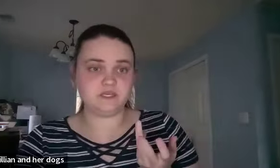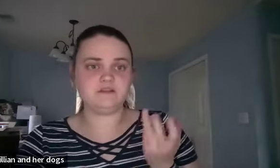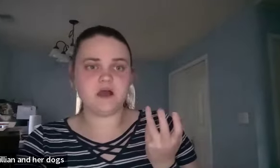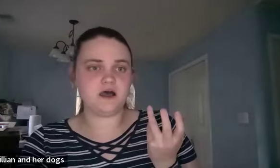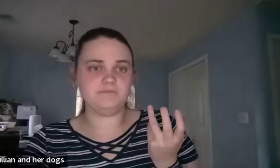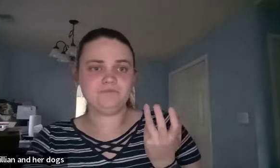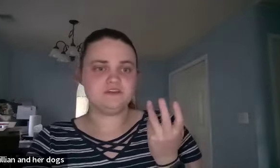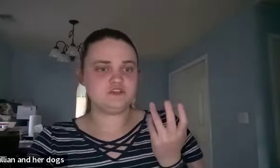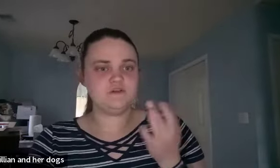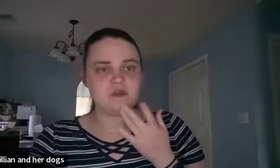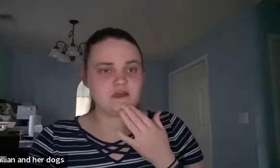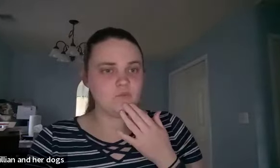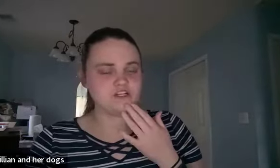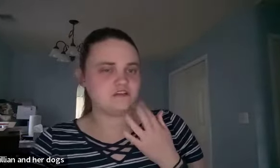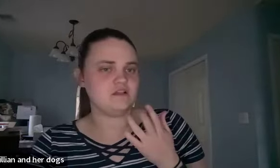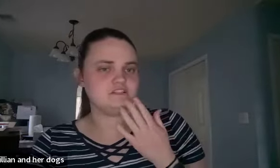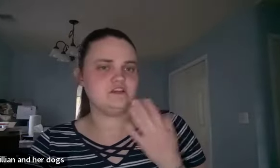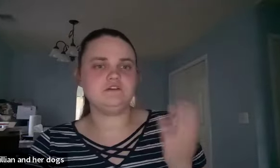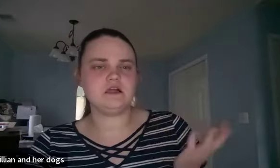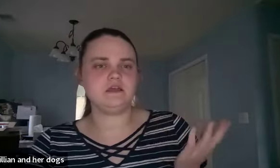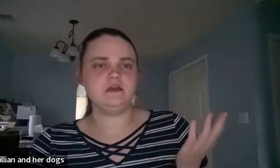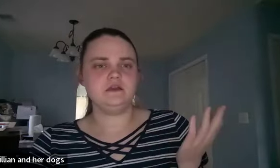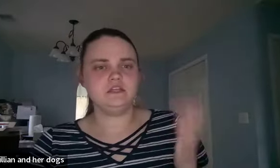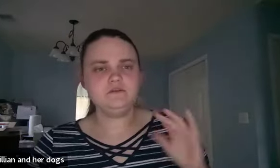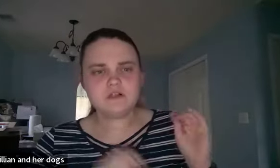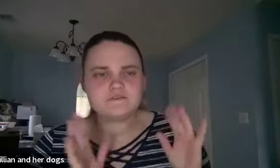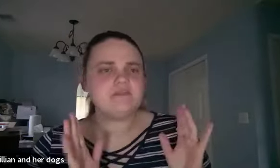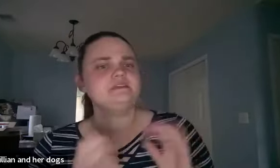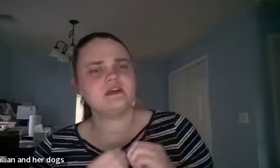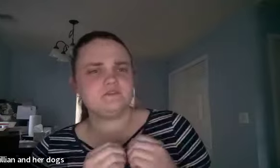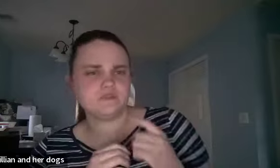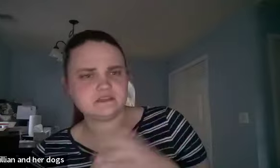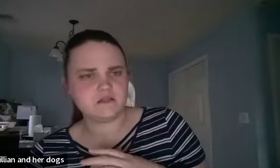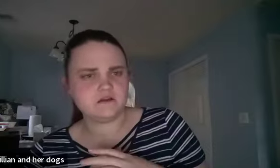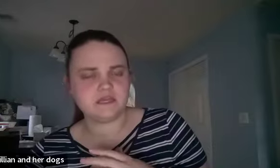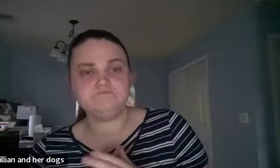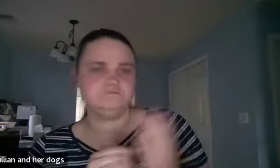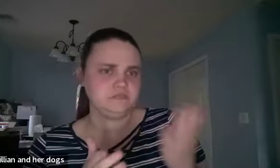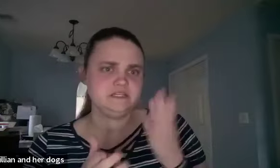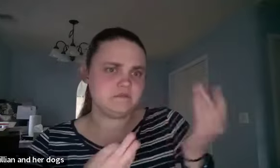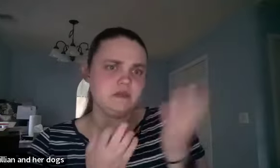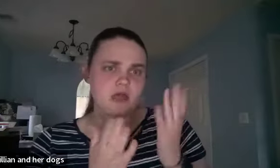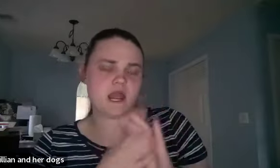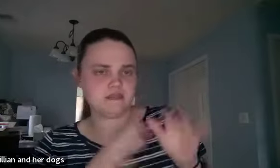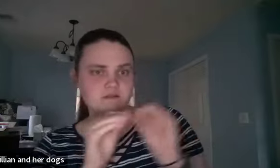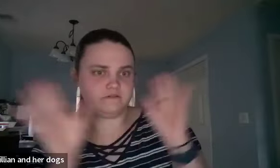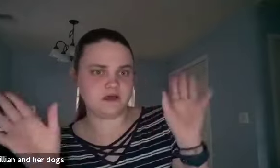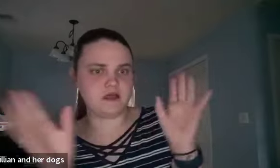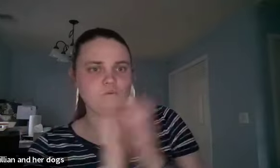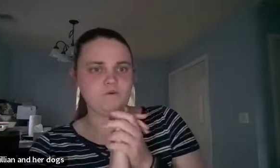me. So if you watch the colors and then you're like, can you clarify this sign for this color again? Please let me know and I can clarify